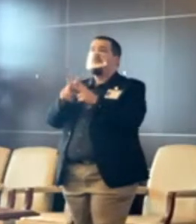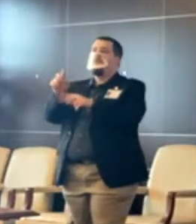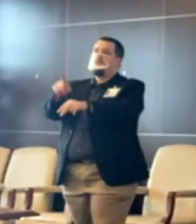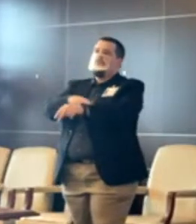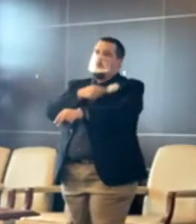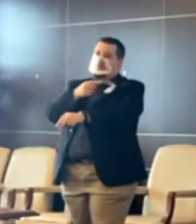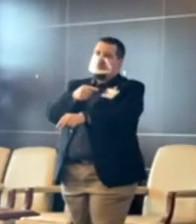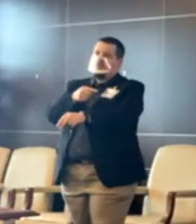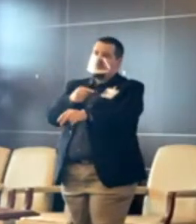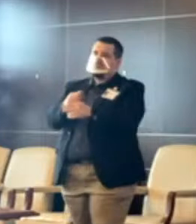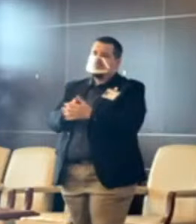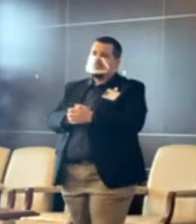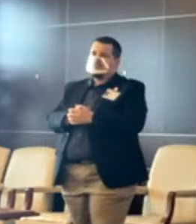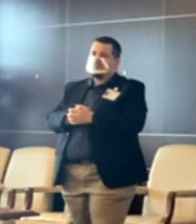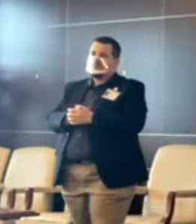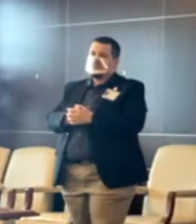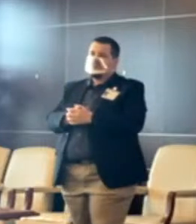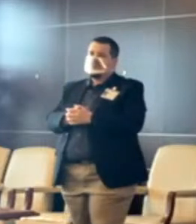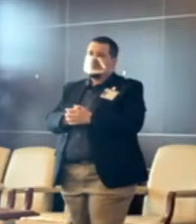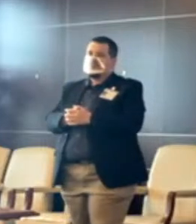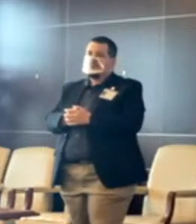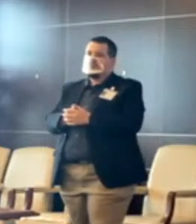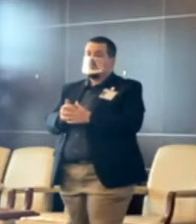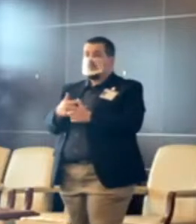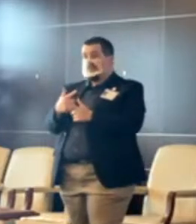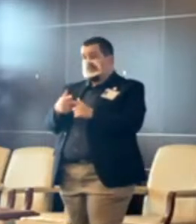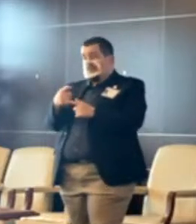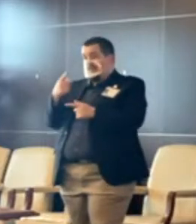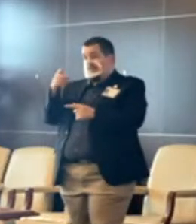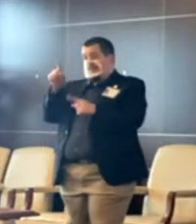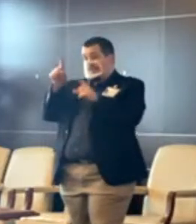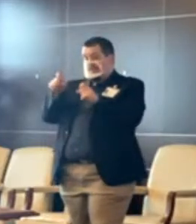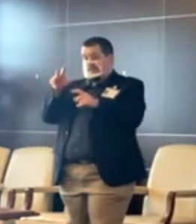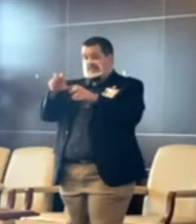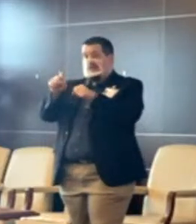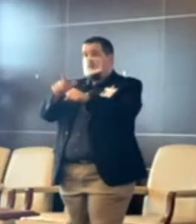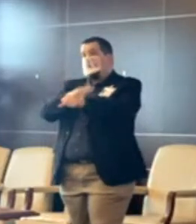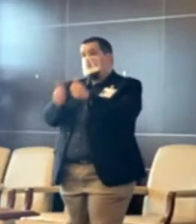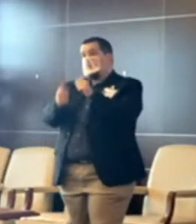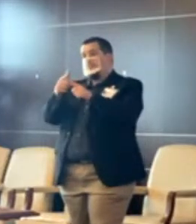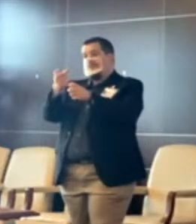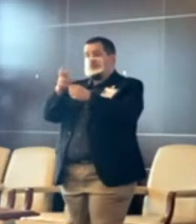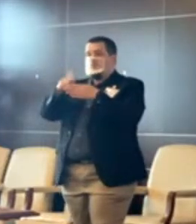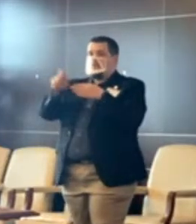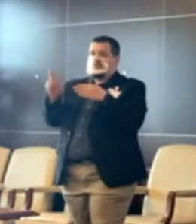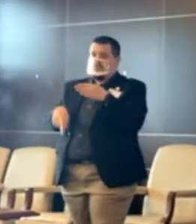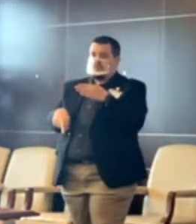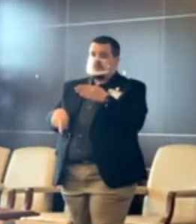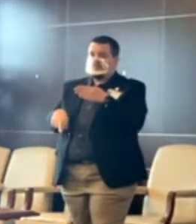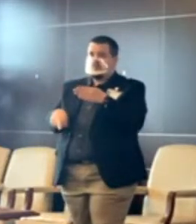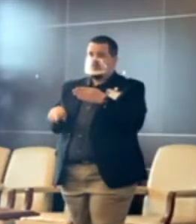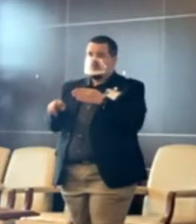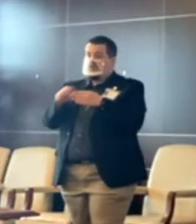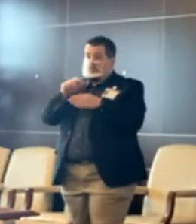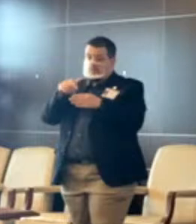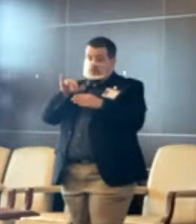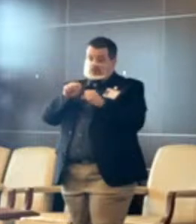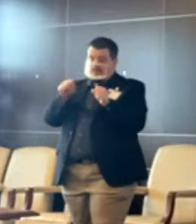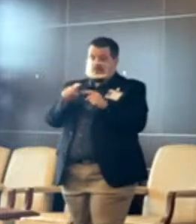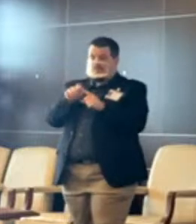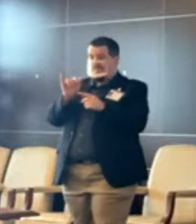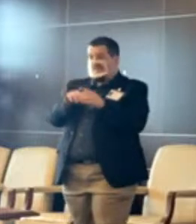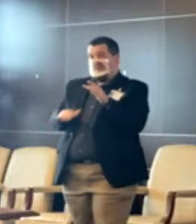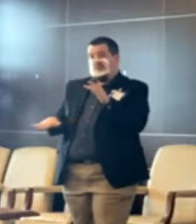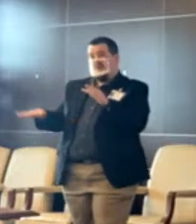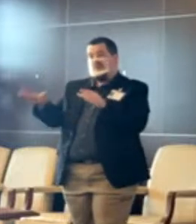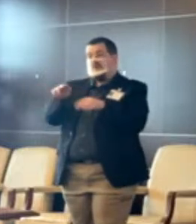long. High demand for testing also means that it's going to take longer to get your results. That's not just within our system, that's